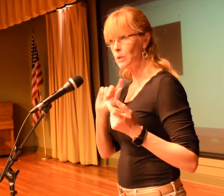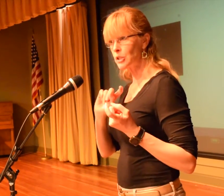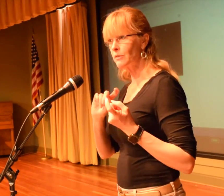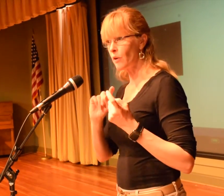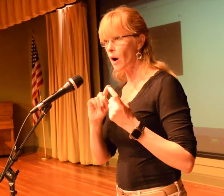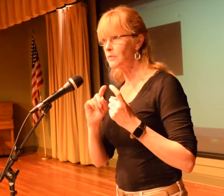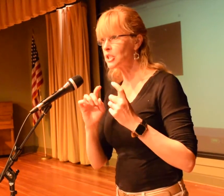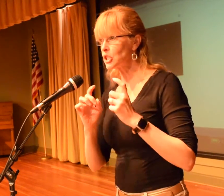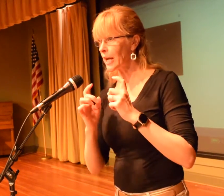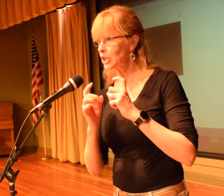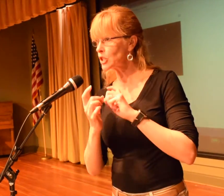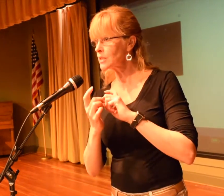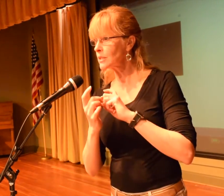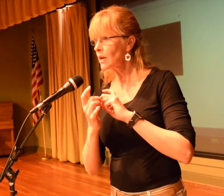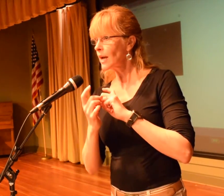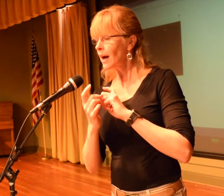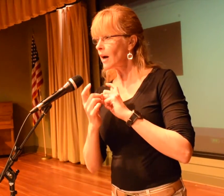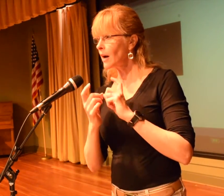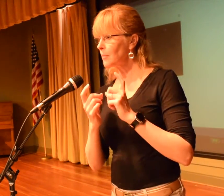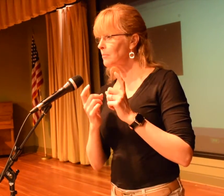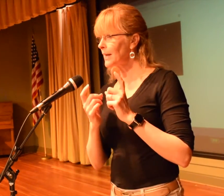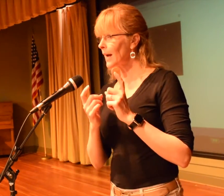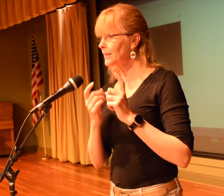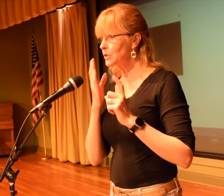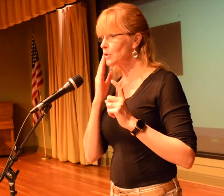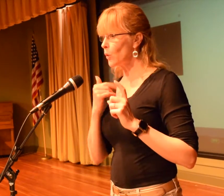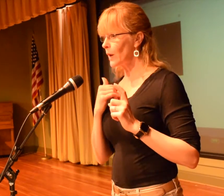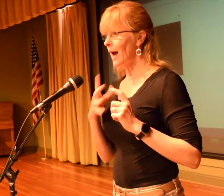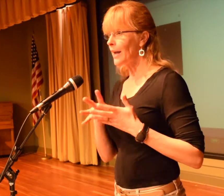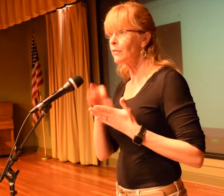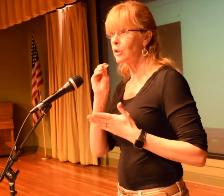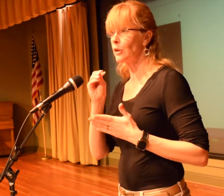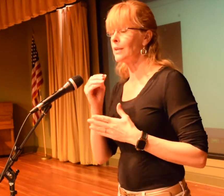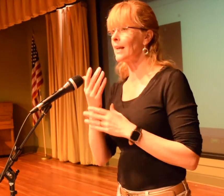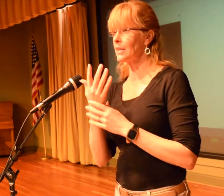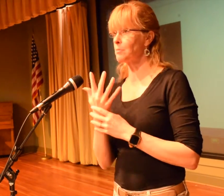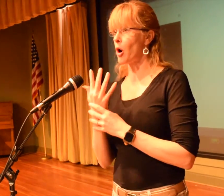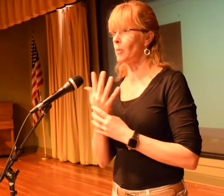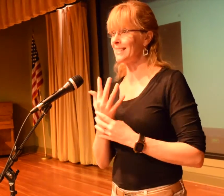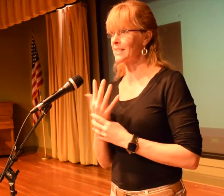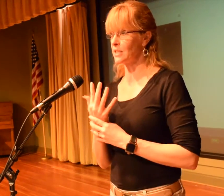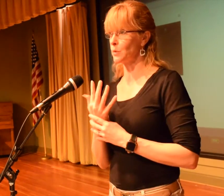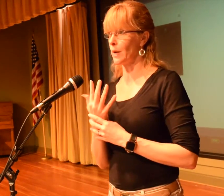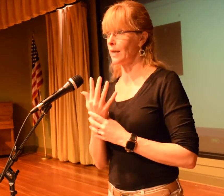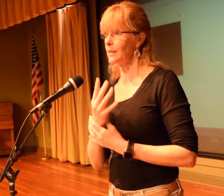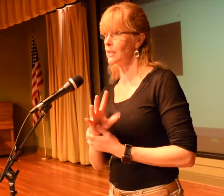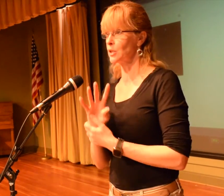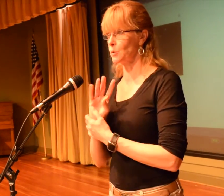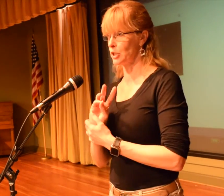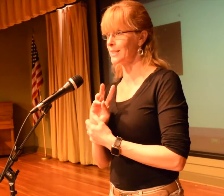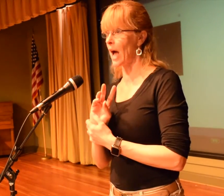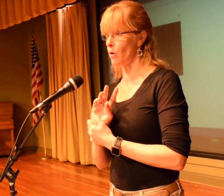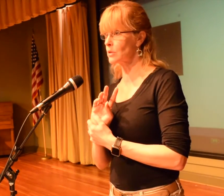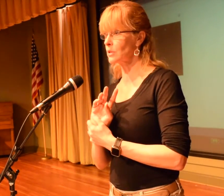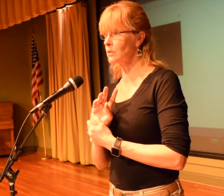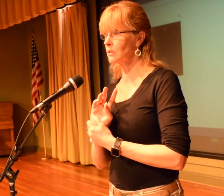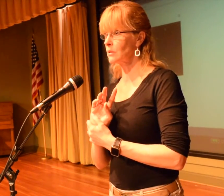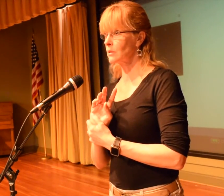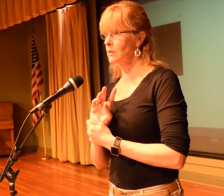it evolves and changes, but I do know what I have learned, and that is palm is this way, and then it switches out. I think I read something